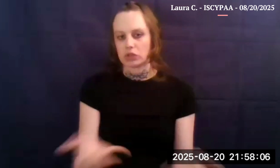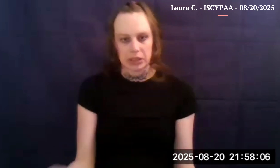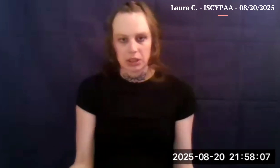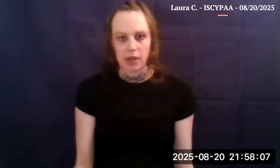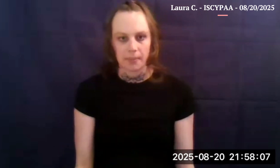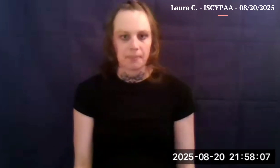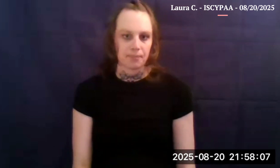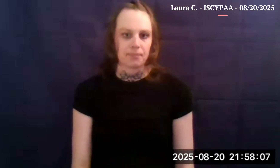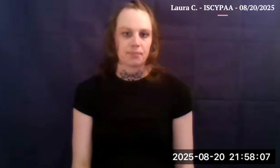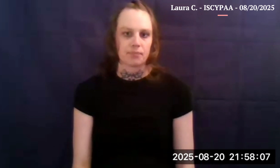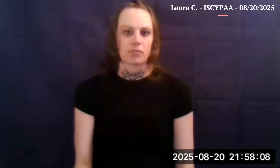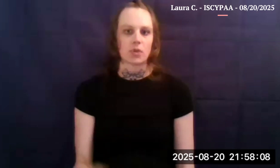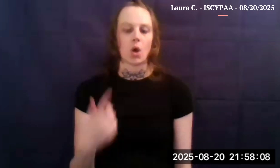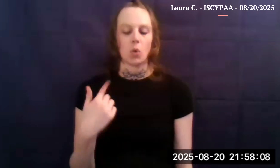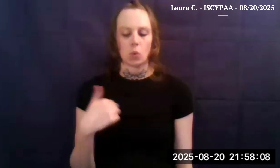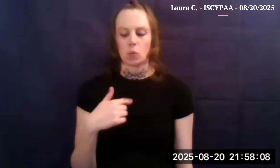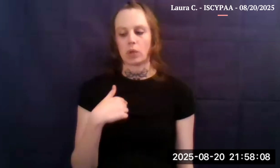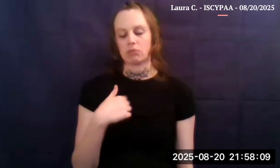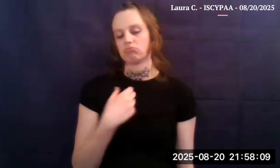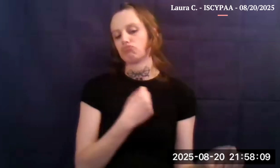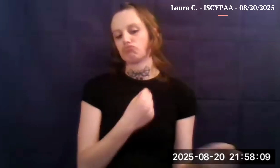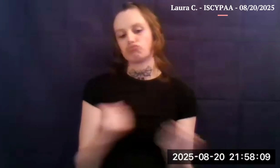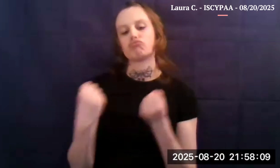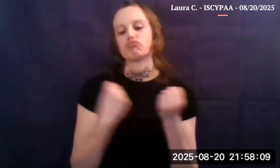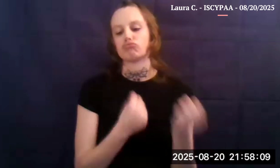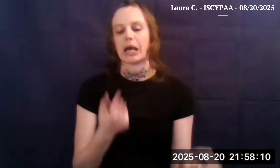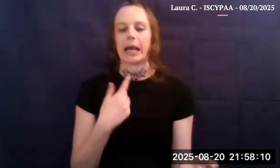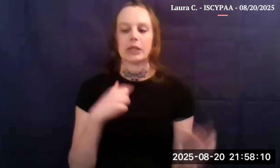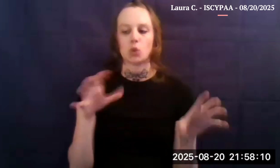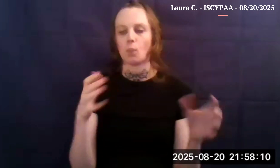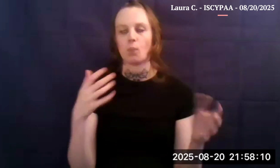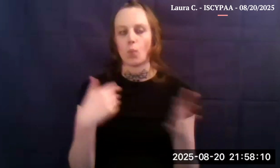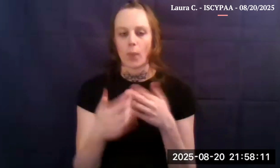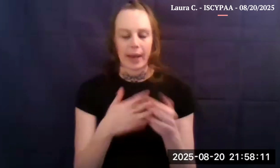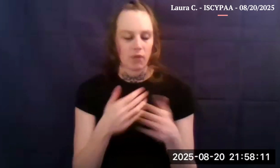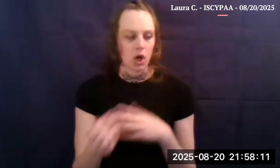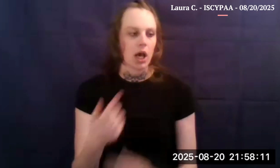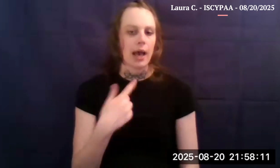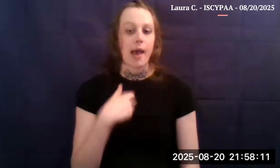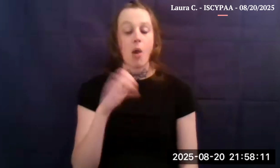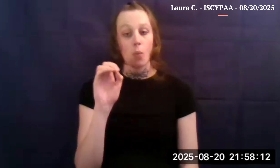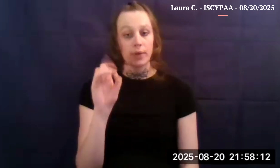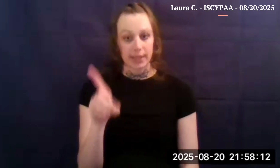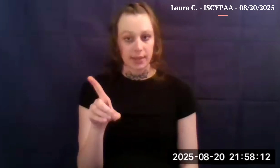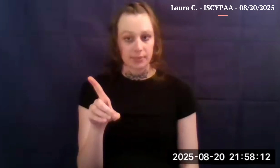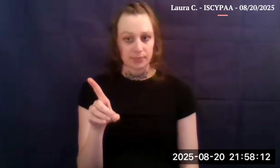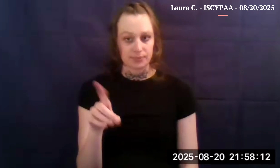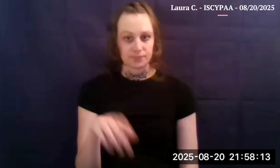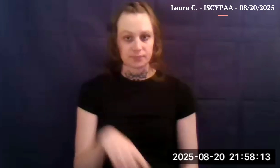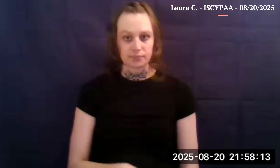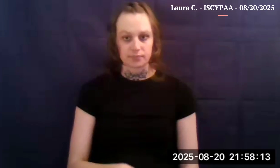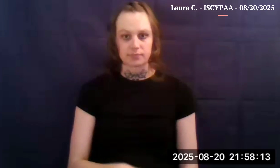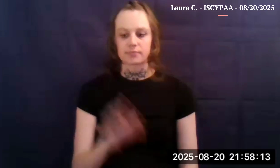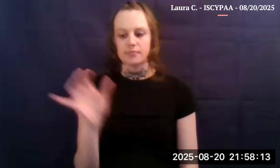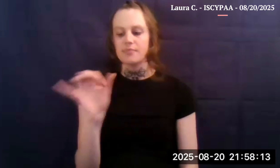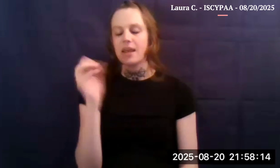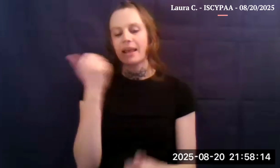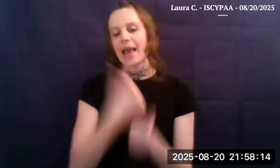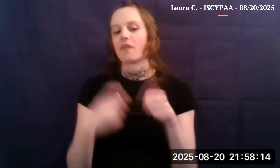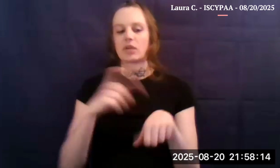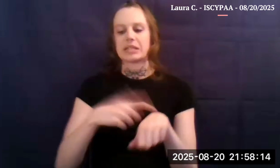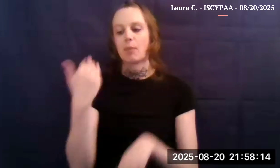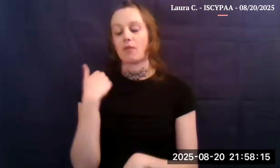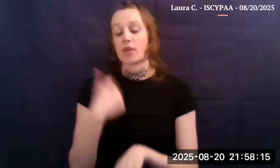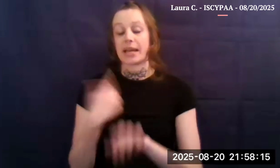So we were driving around in the car. I did what I did. I ended up overdosing, and like all the times I've died before,